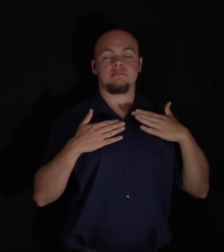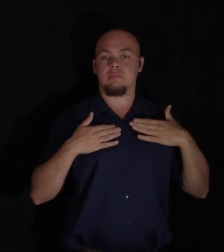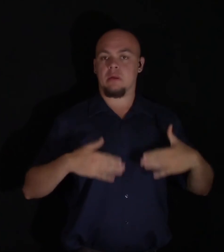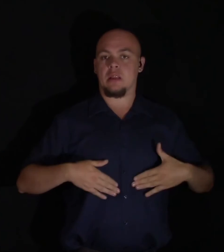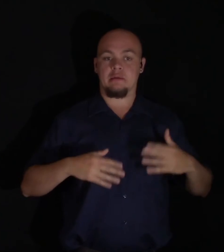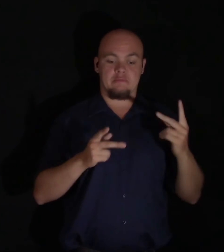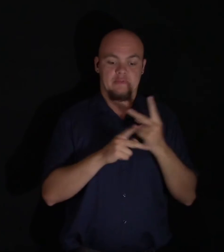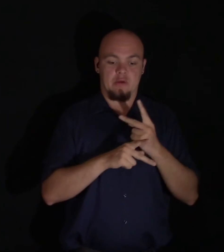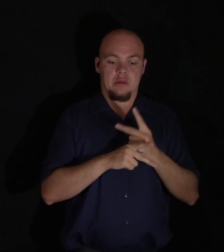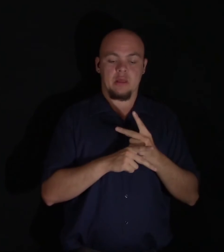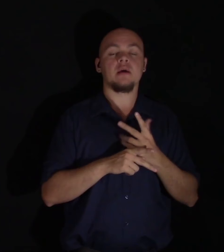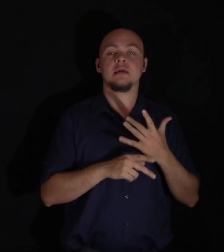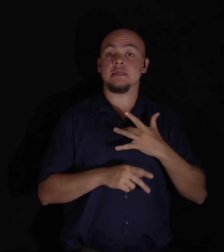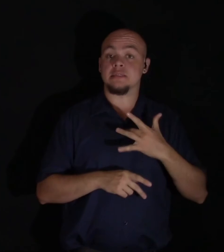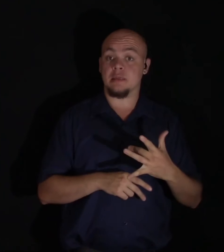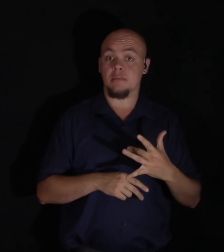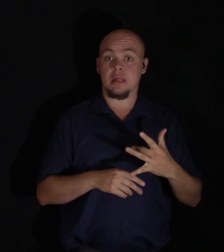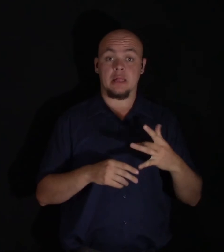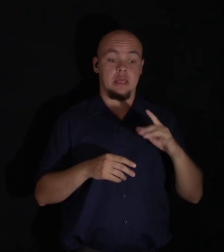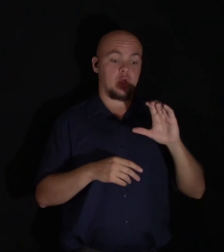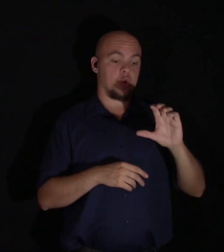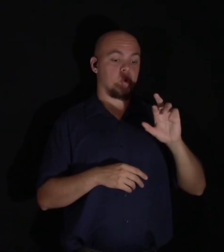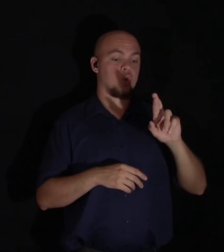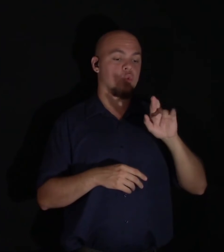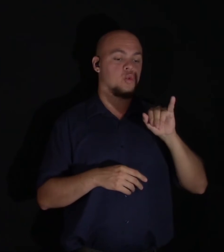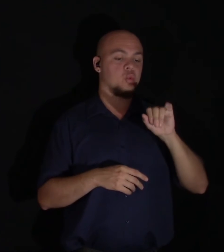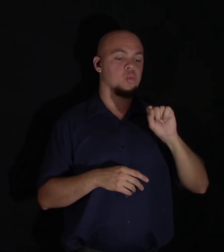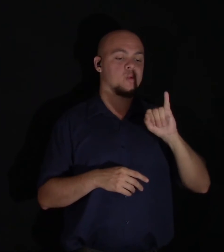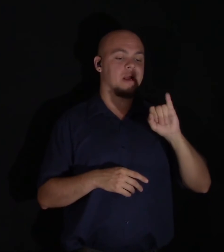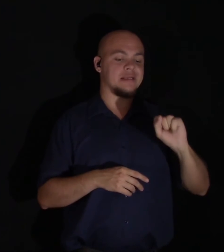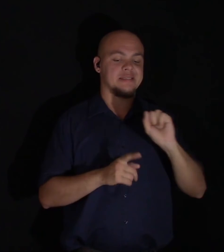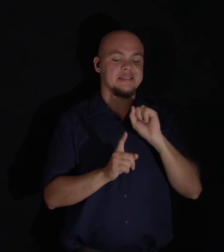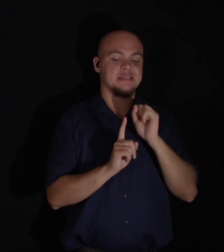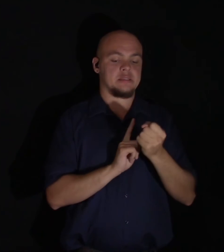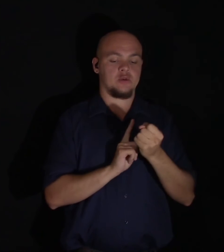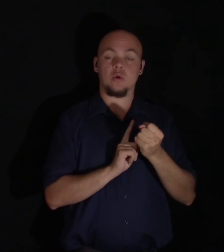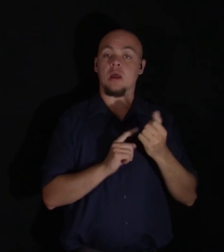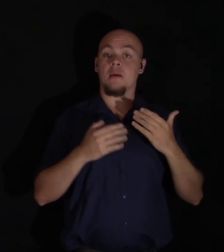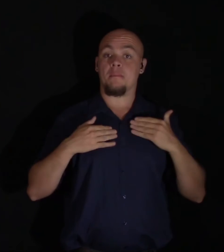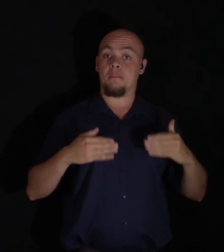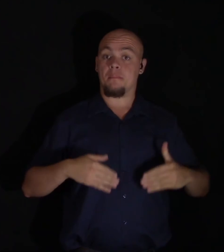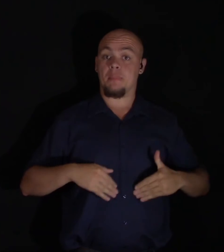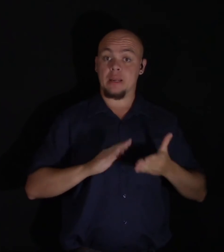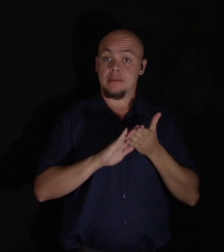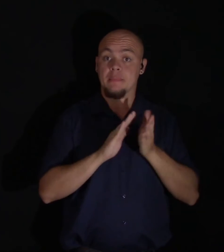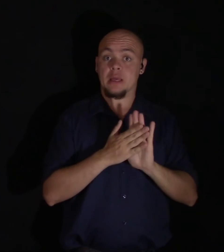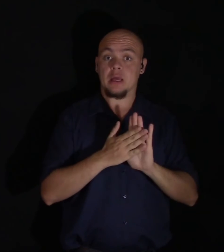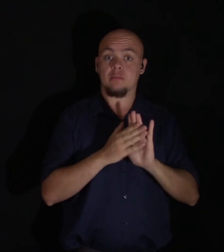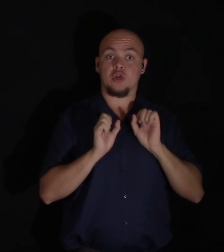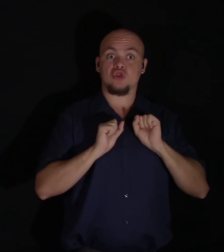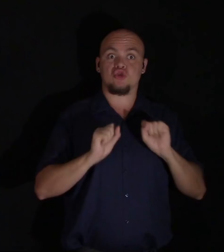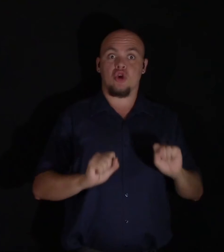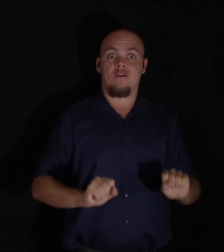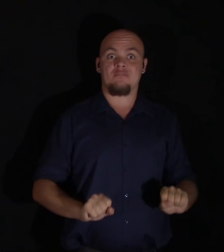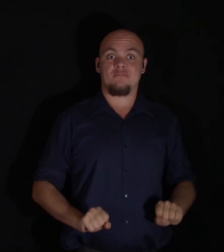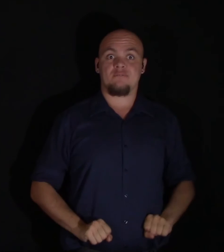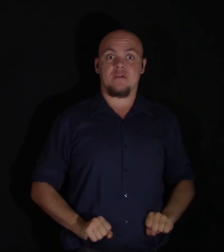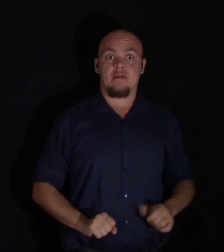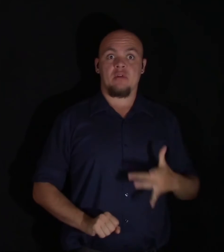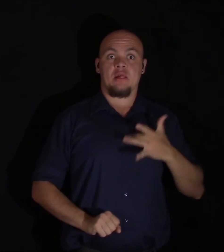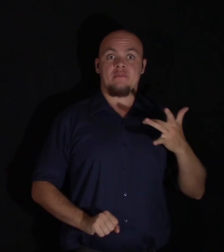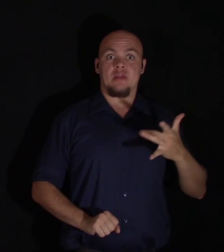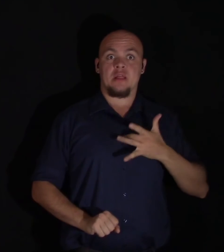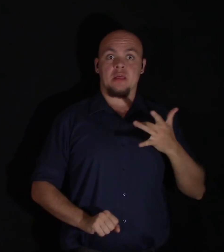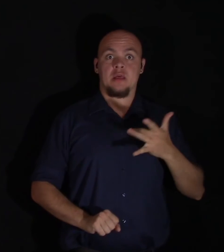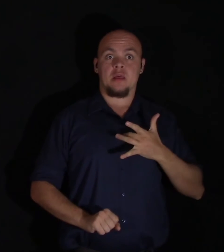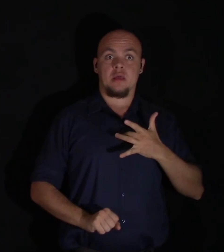happens during most crisis situations is our body goes into survival mode. All non-essential functions